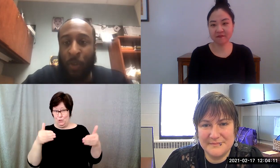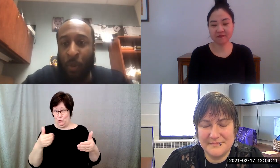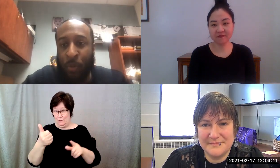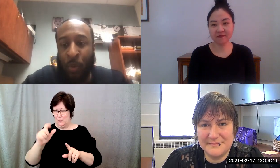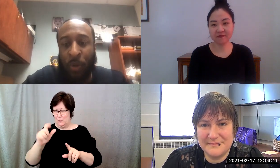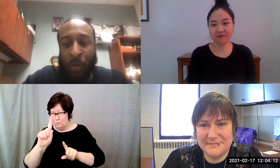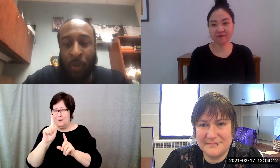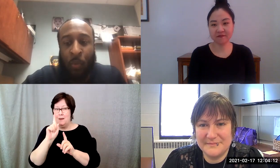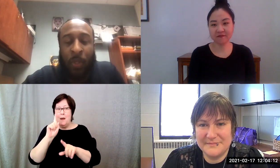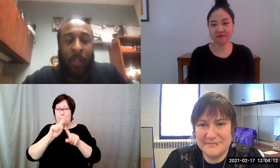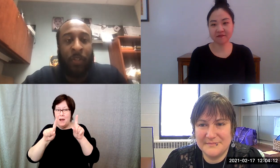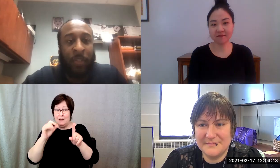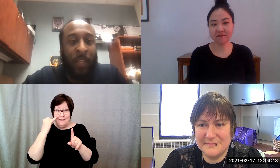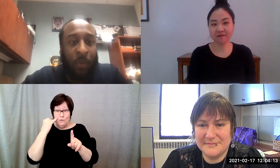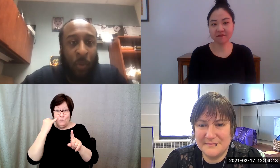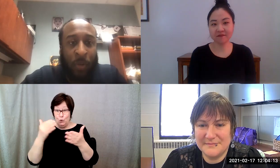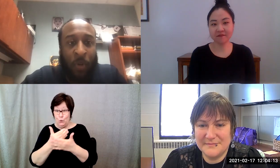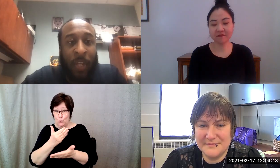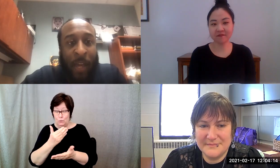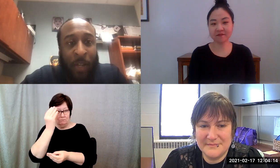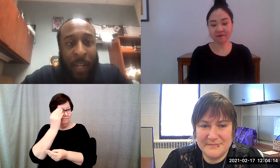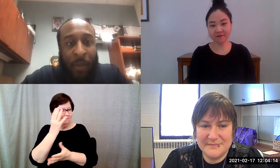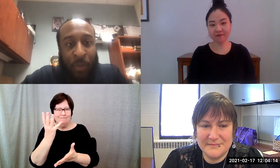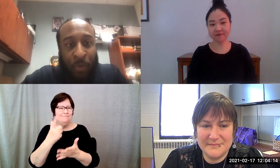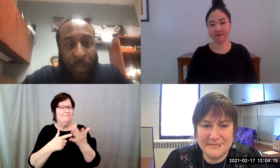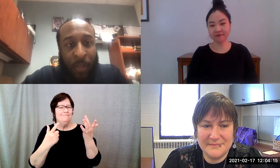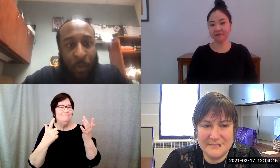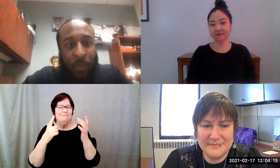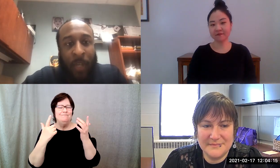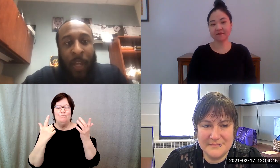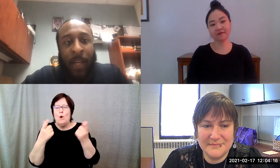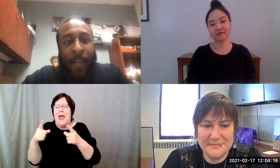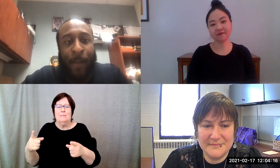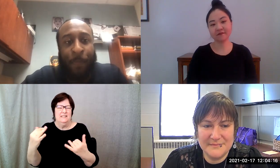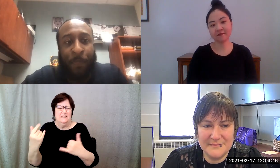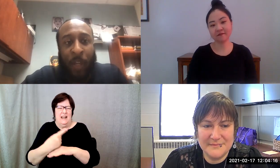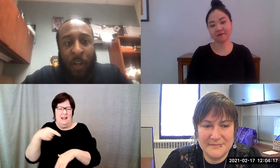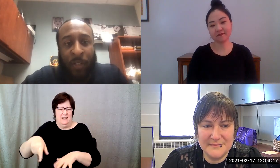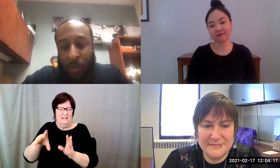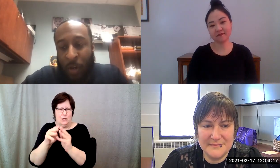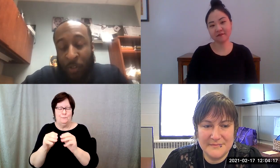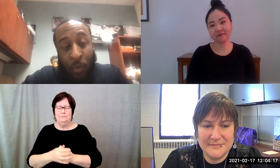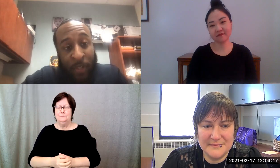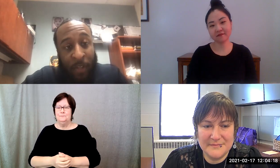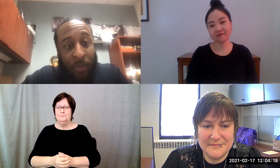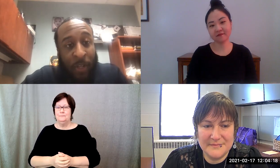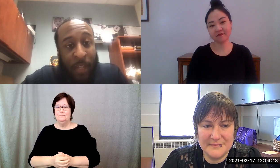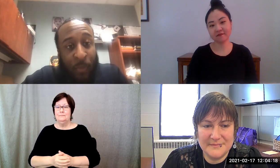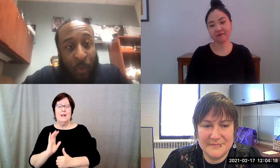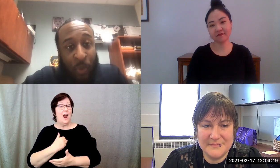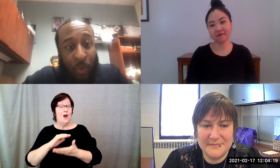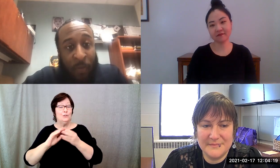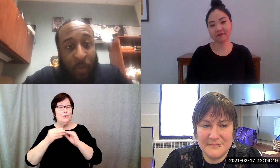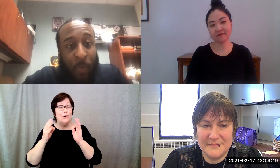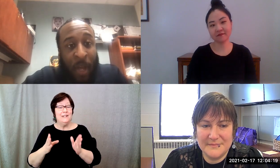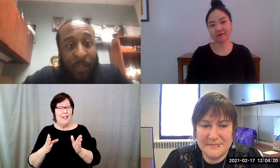but for those who are new, just to give you a rundown on how this usually goes, um, our storytellers, our guests